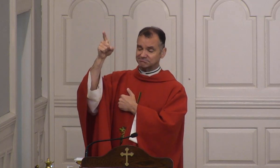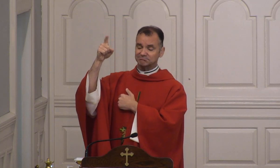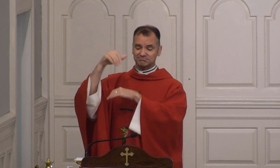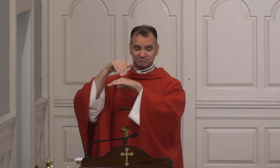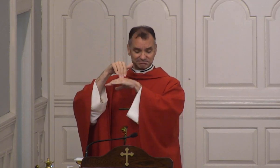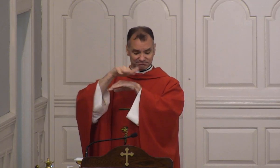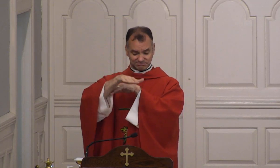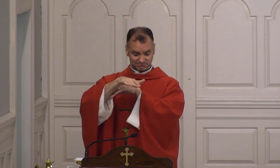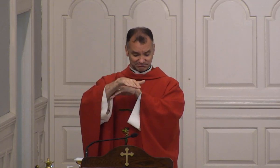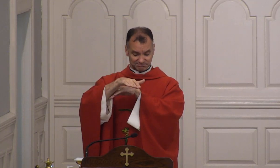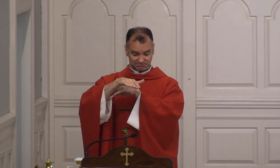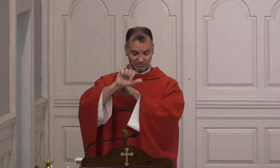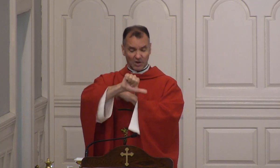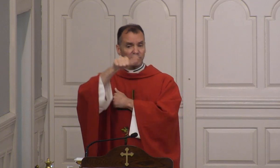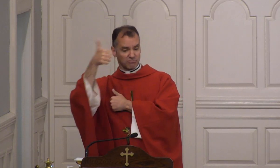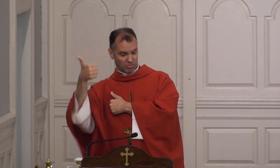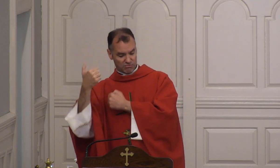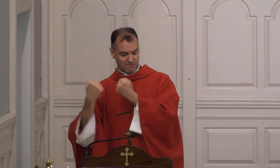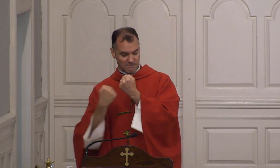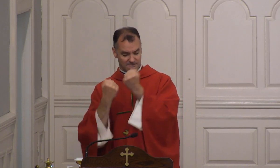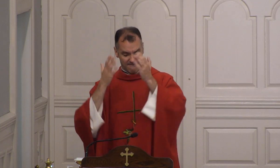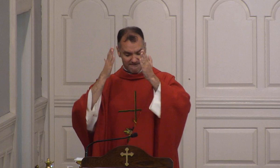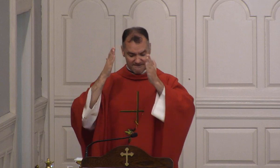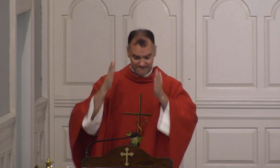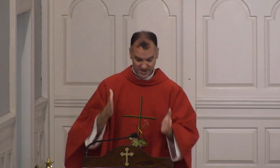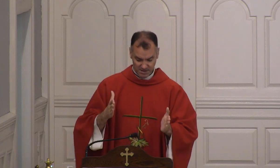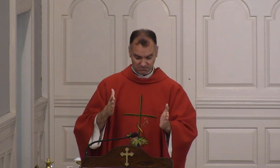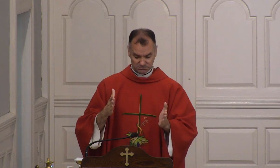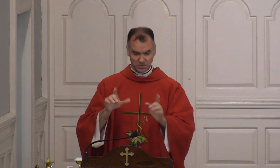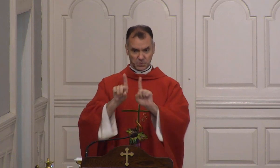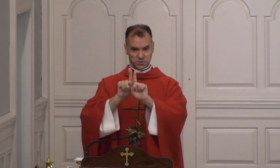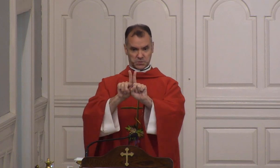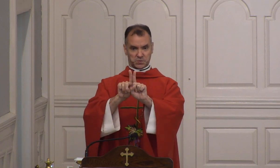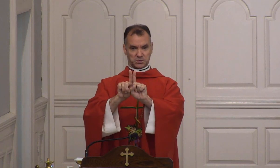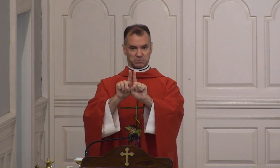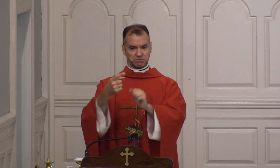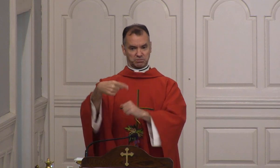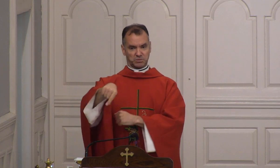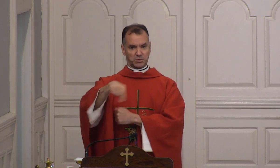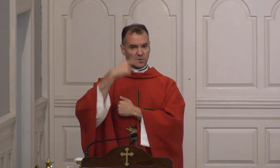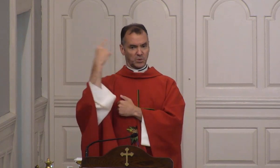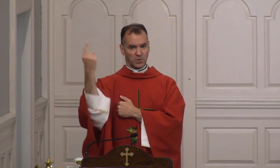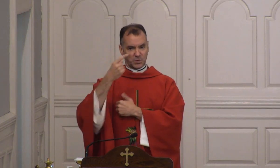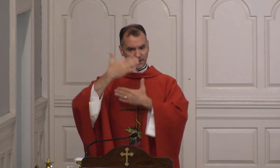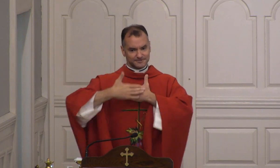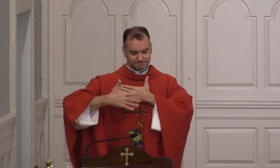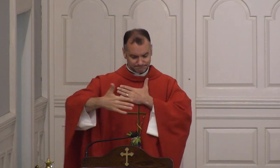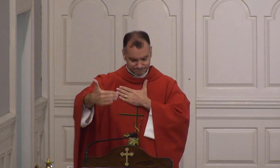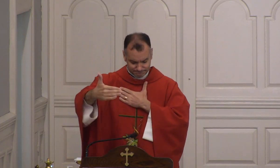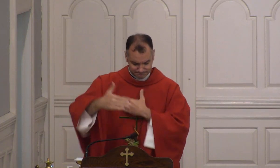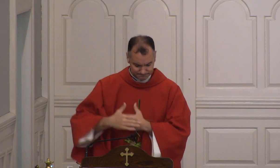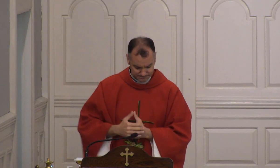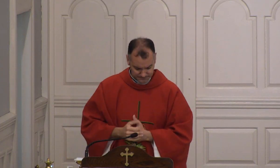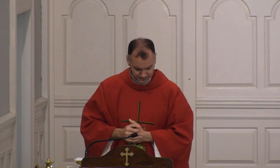and he will give you another advocate to be with you always.